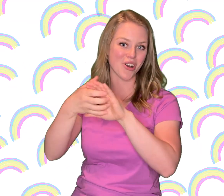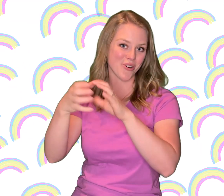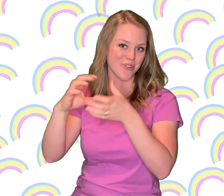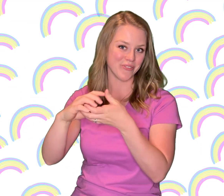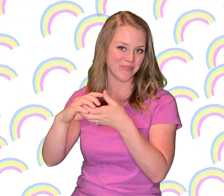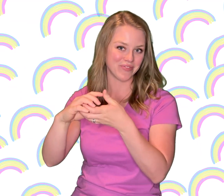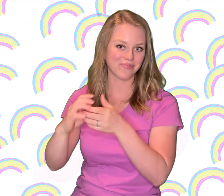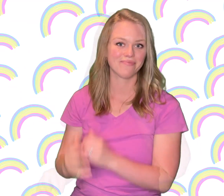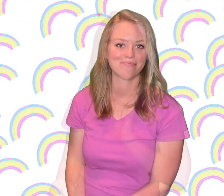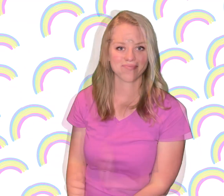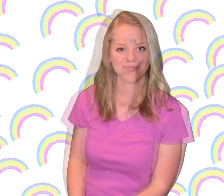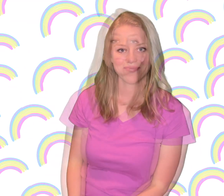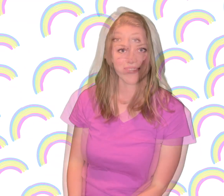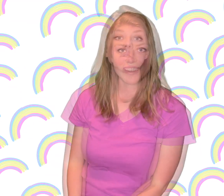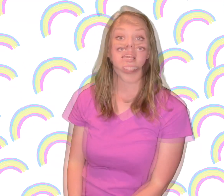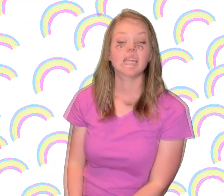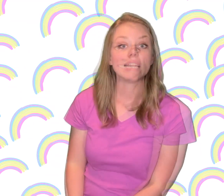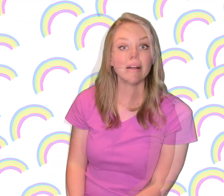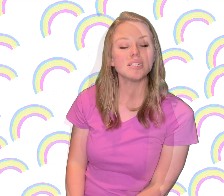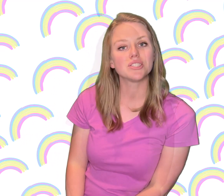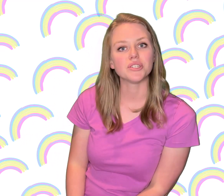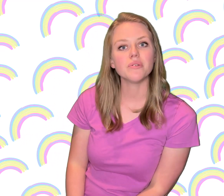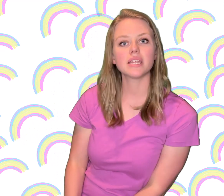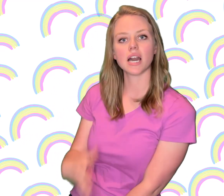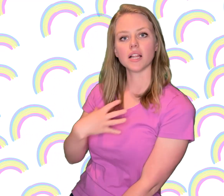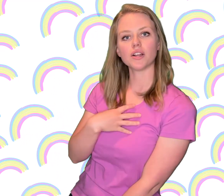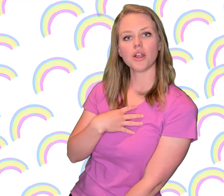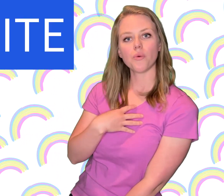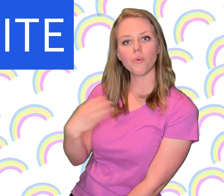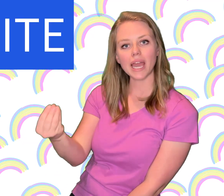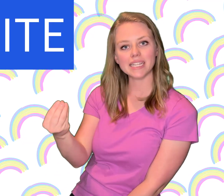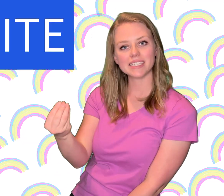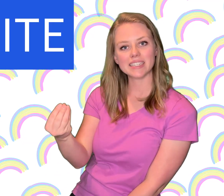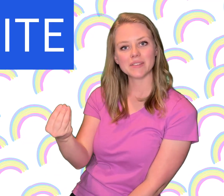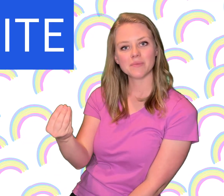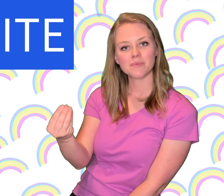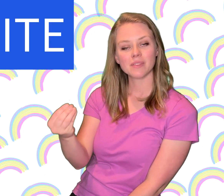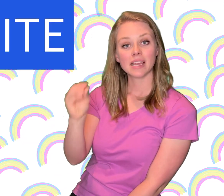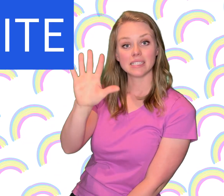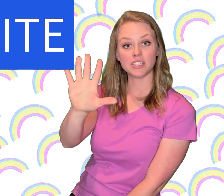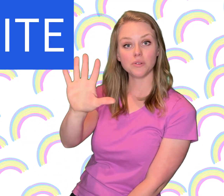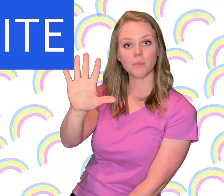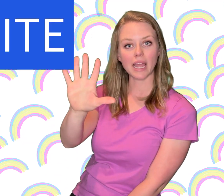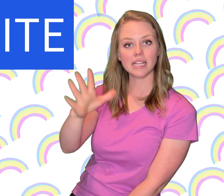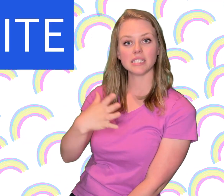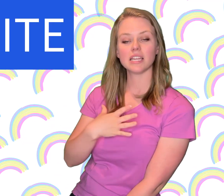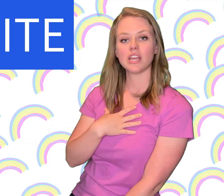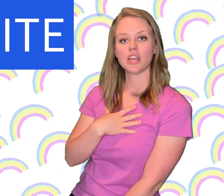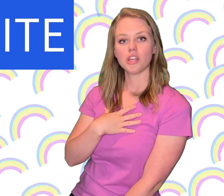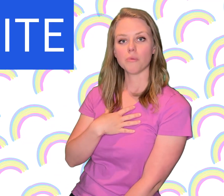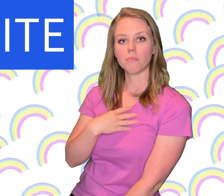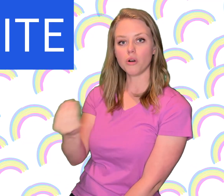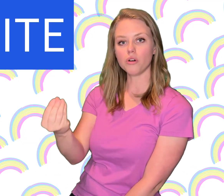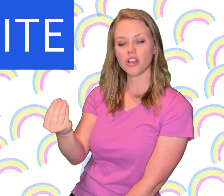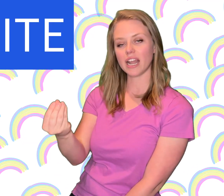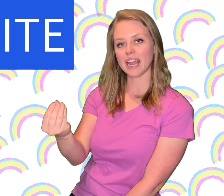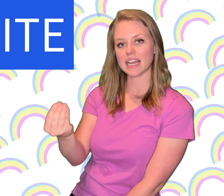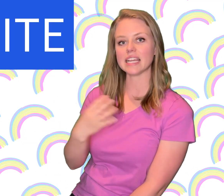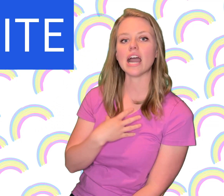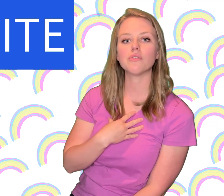Play-Doh. Now let's do the color white. To do white, you pull your hand out from